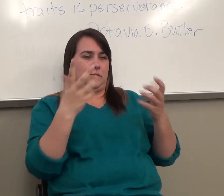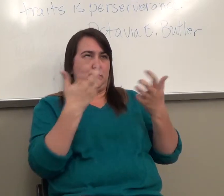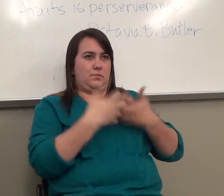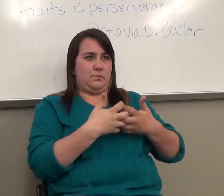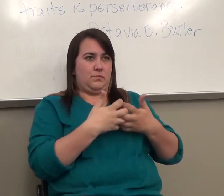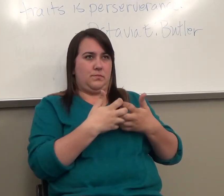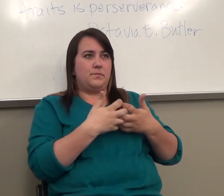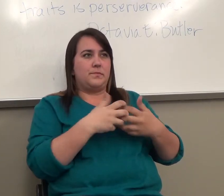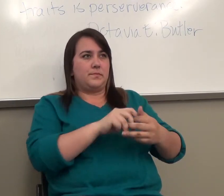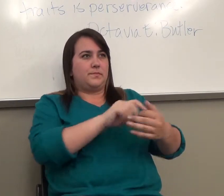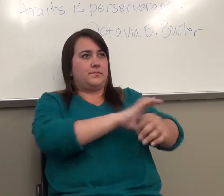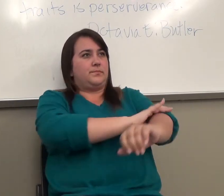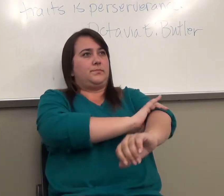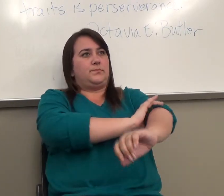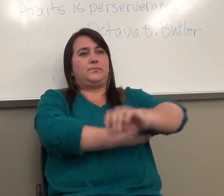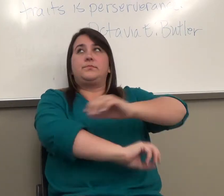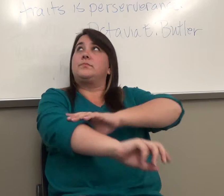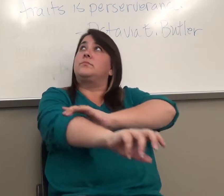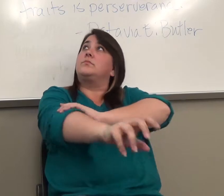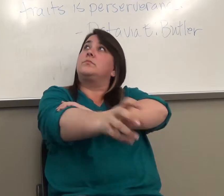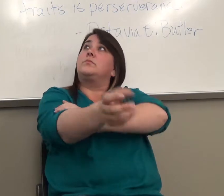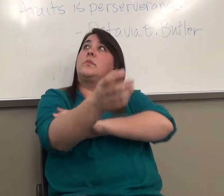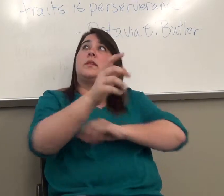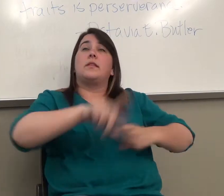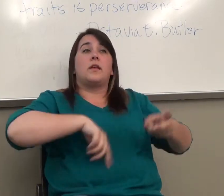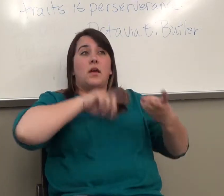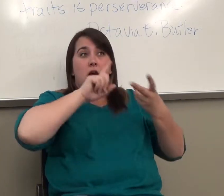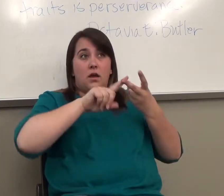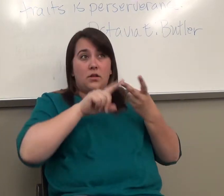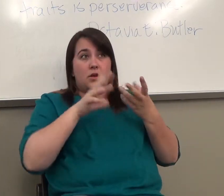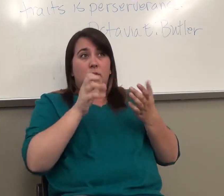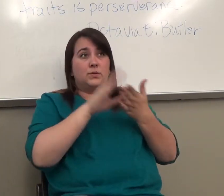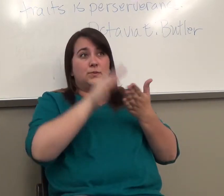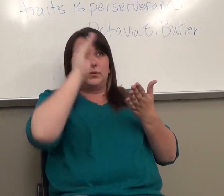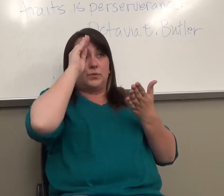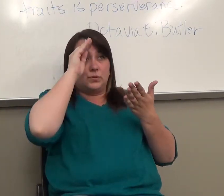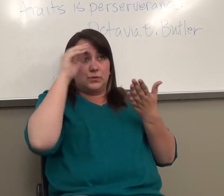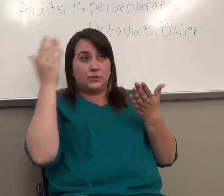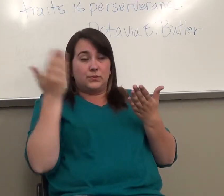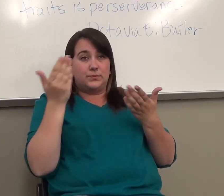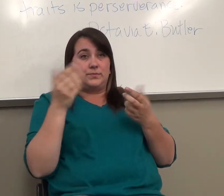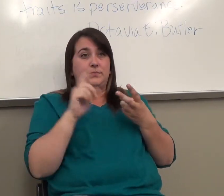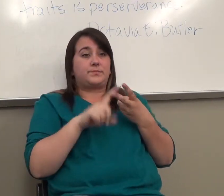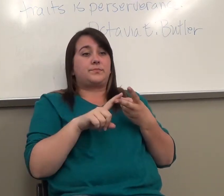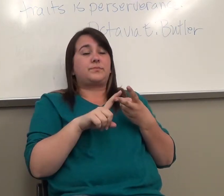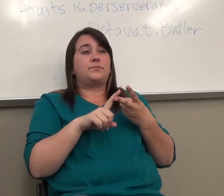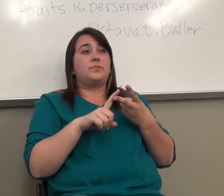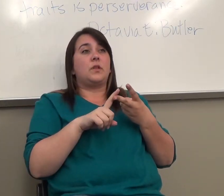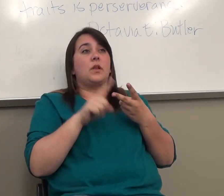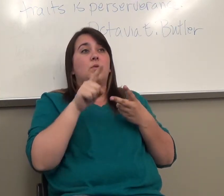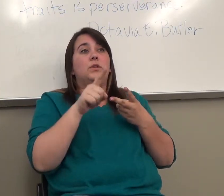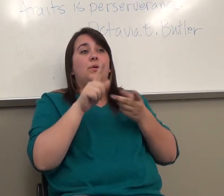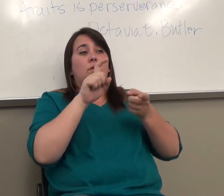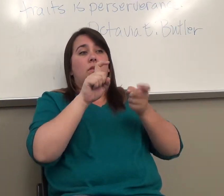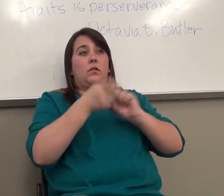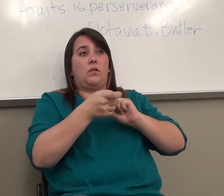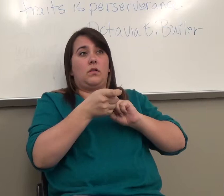problem, okay? The other thing is that when you are editing somebody